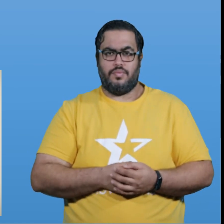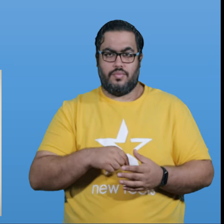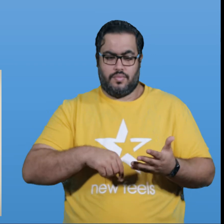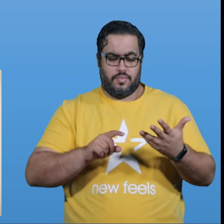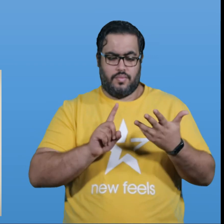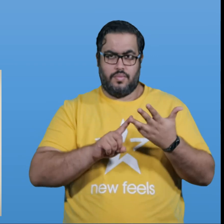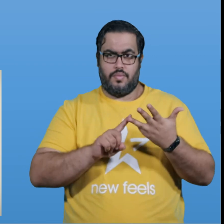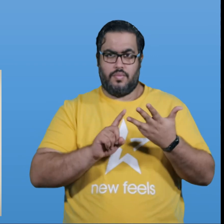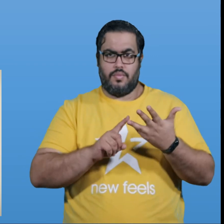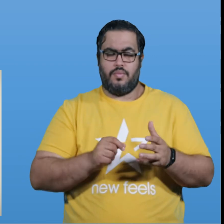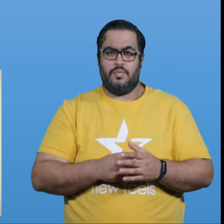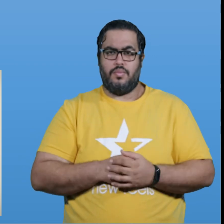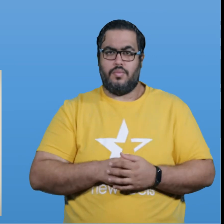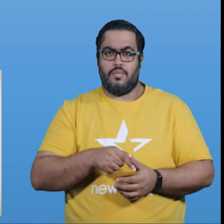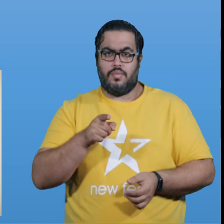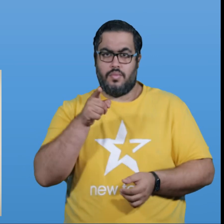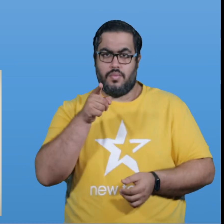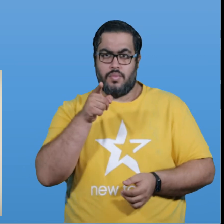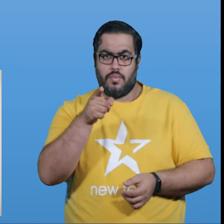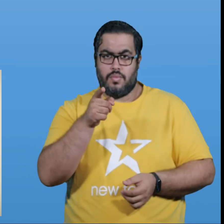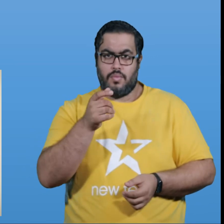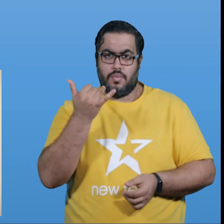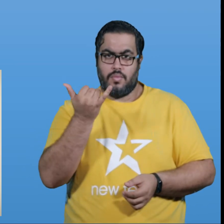key words. What do you think they are?